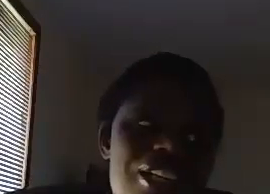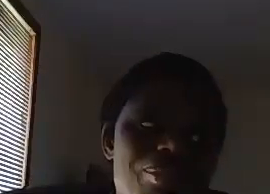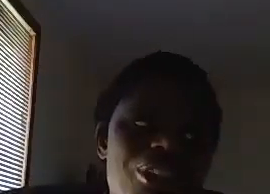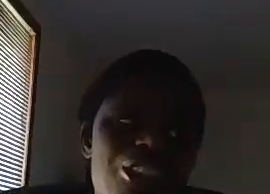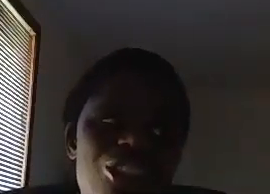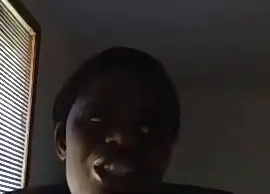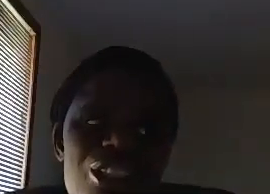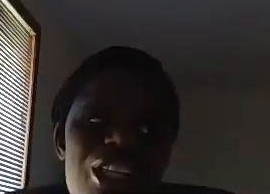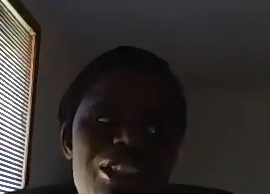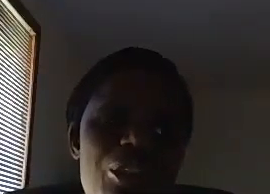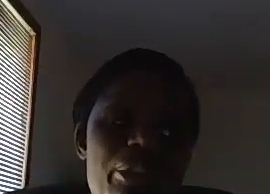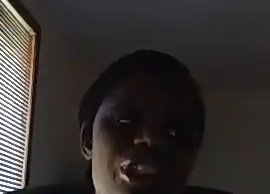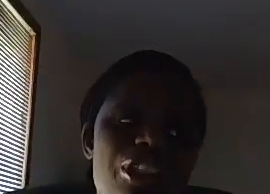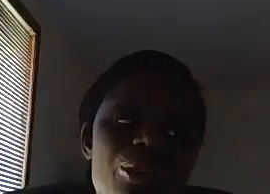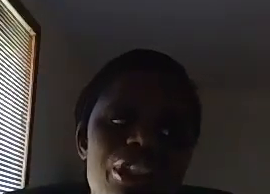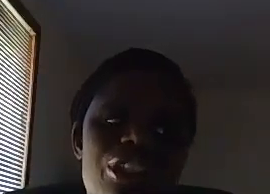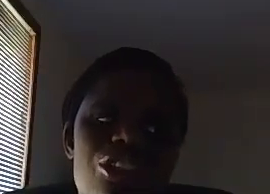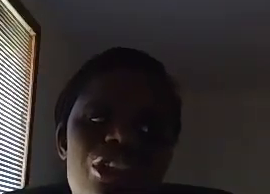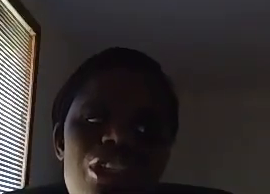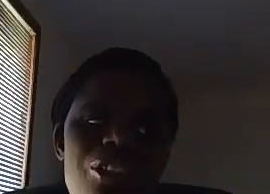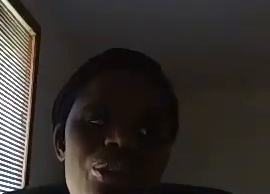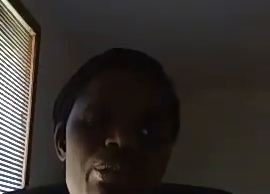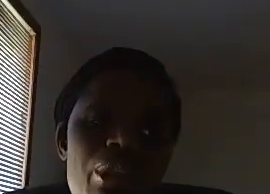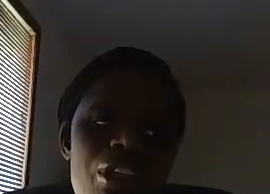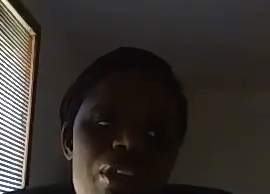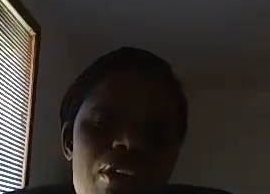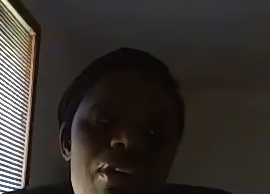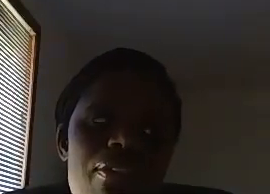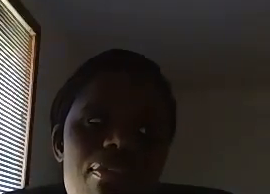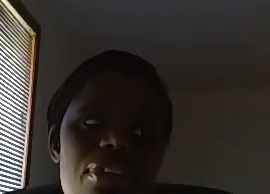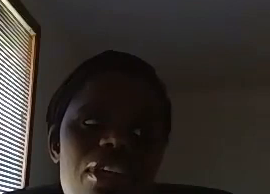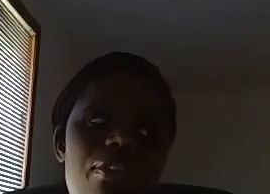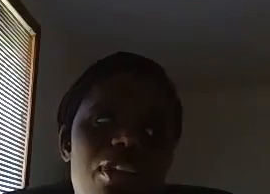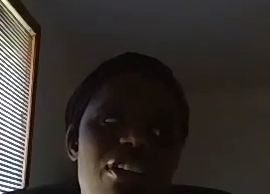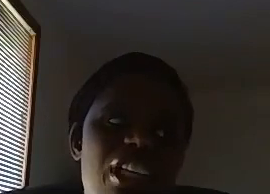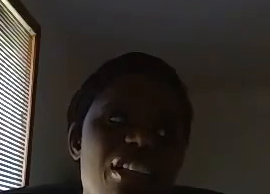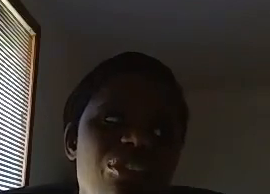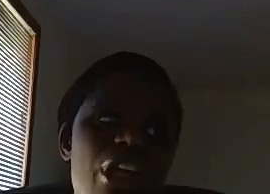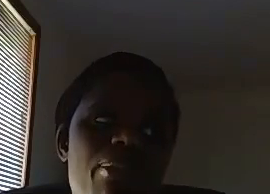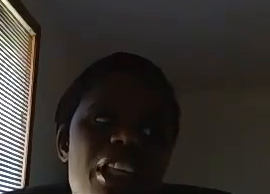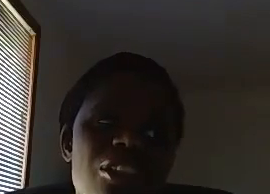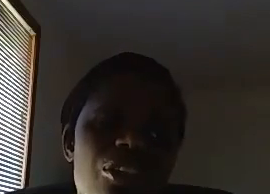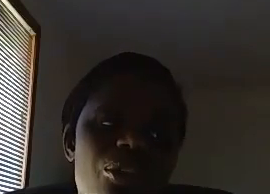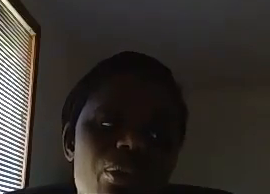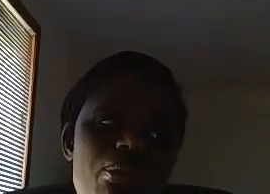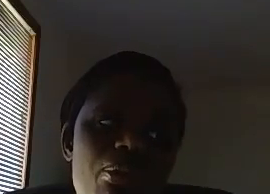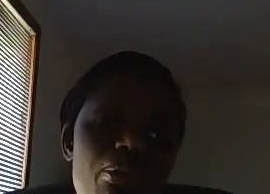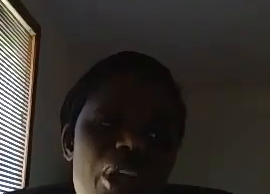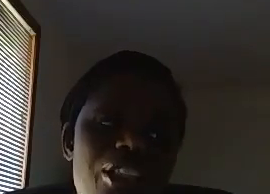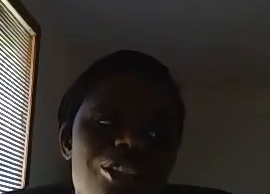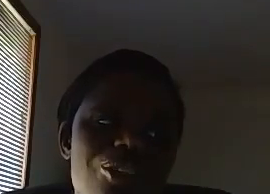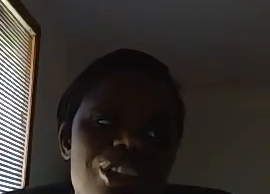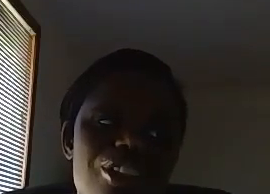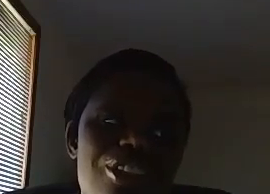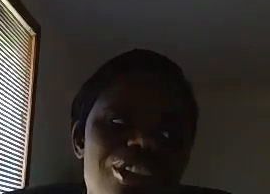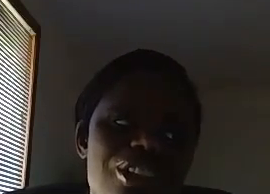because history class, especially US history class, could be very, very traumatizing to